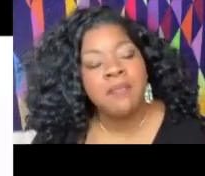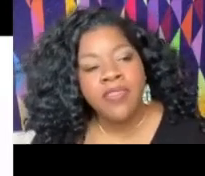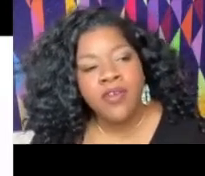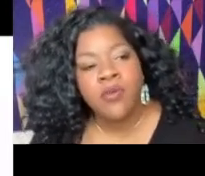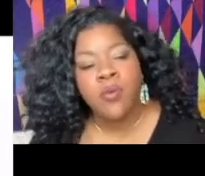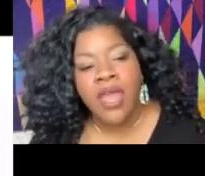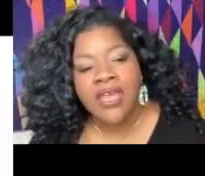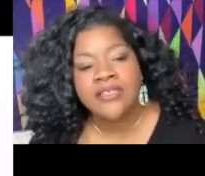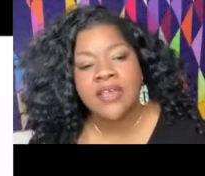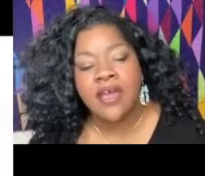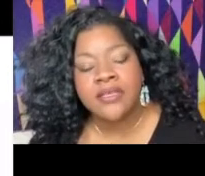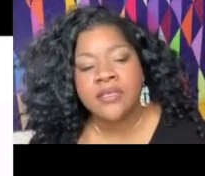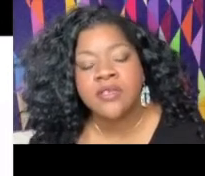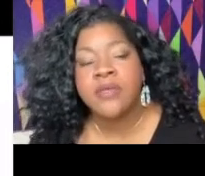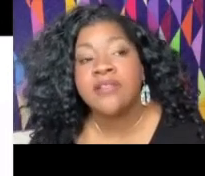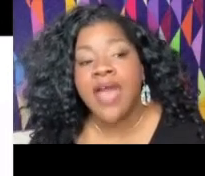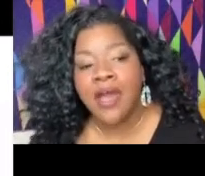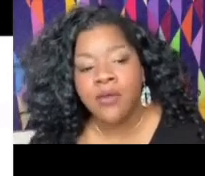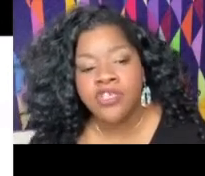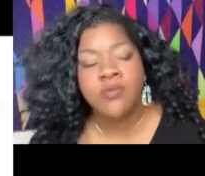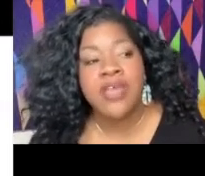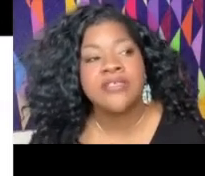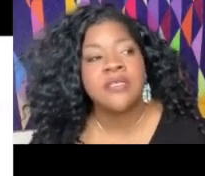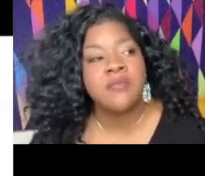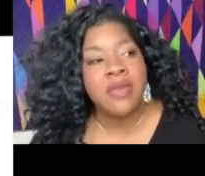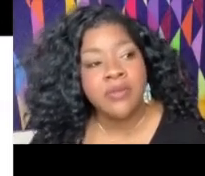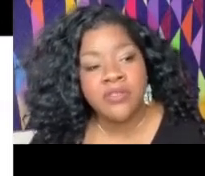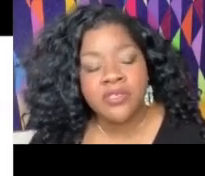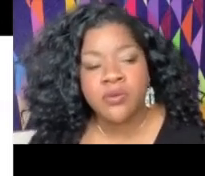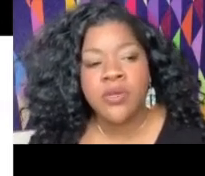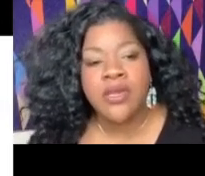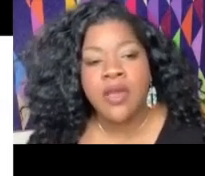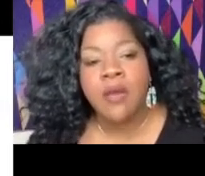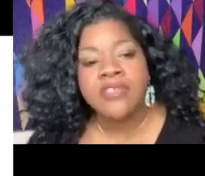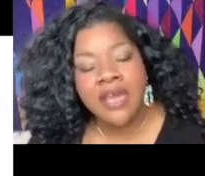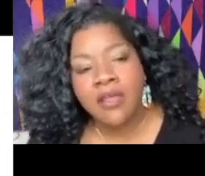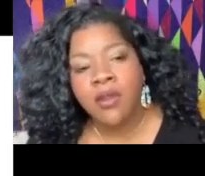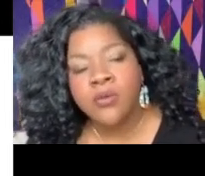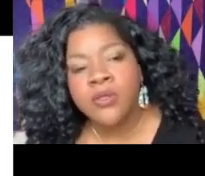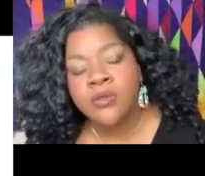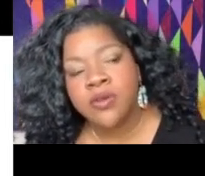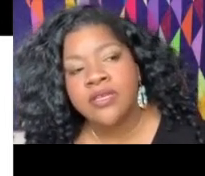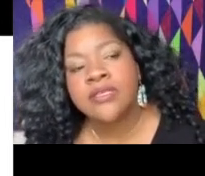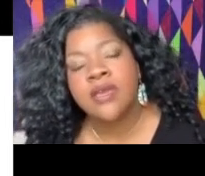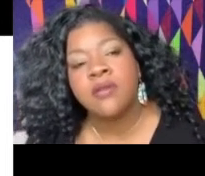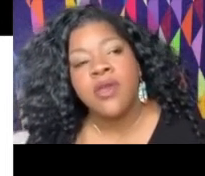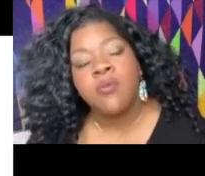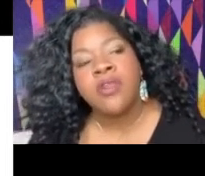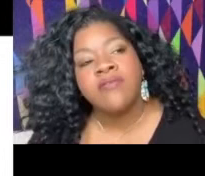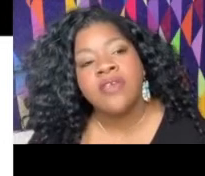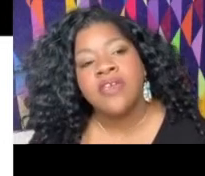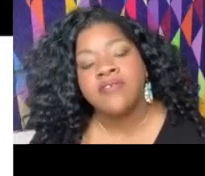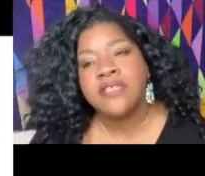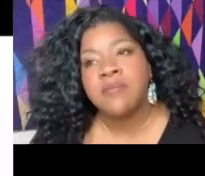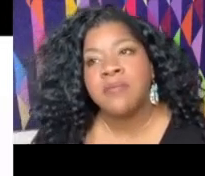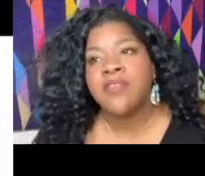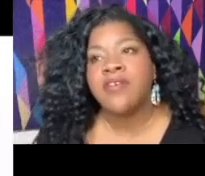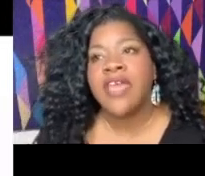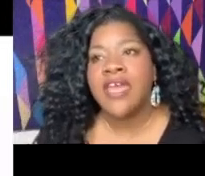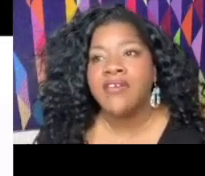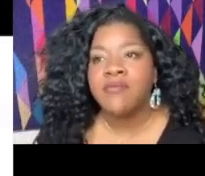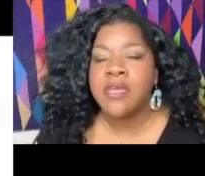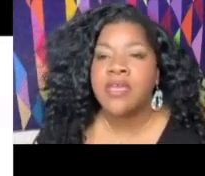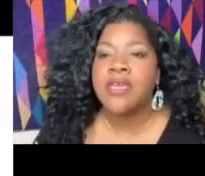my mother raised us to be loud. She raised us to be able to tell our own stories. And one of the gifts that my